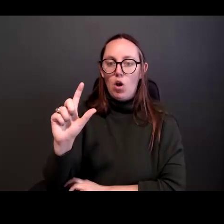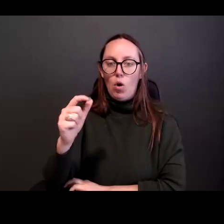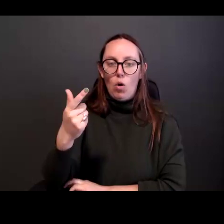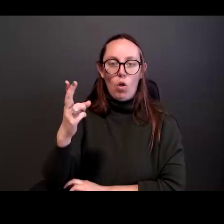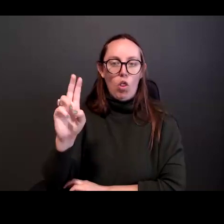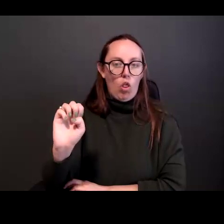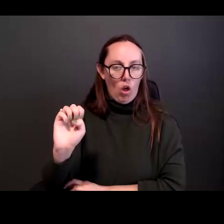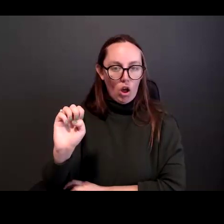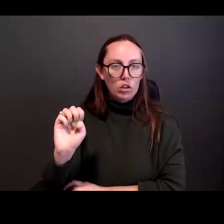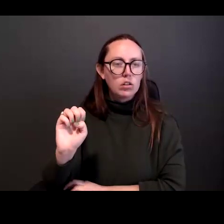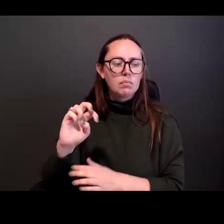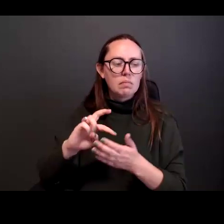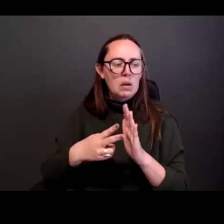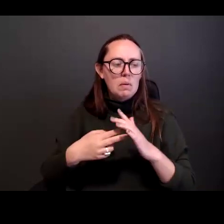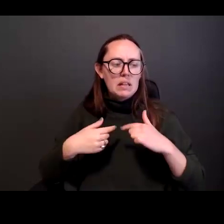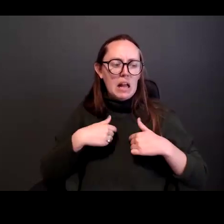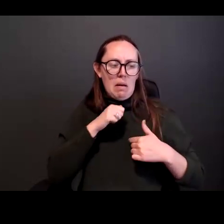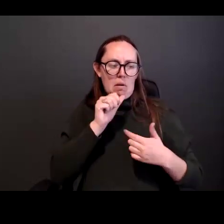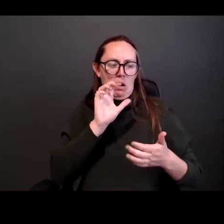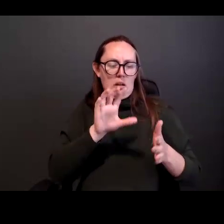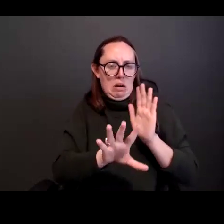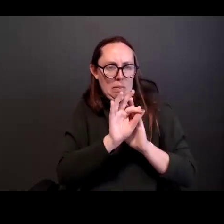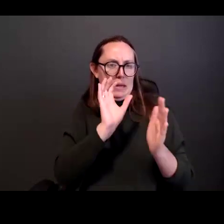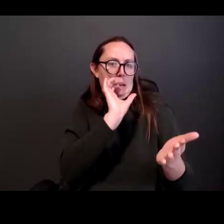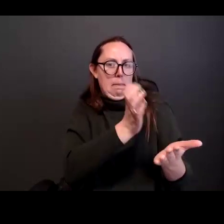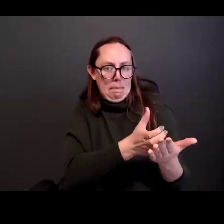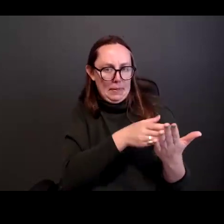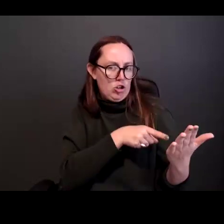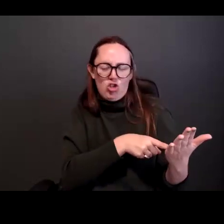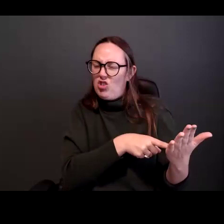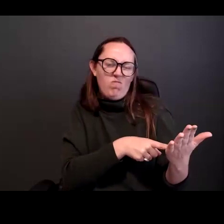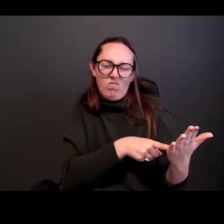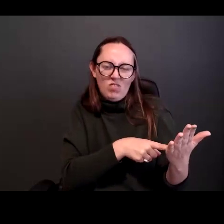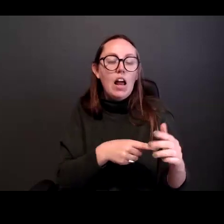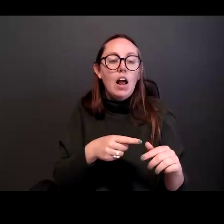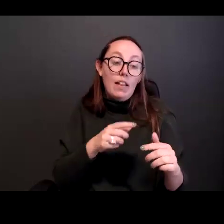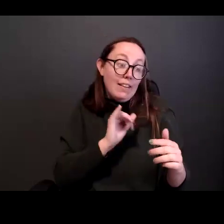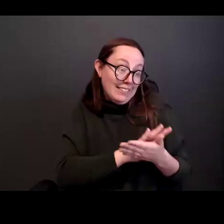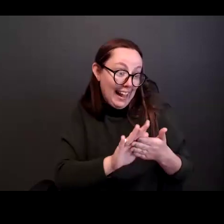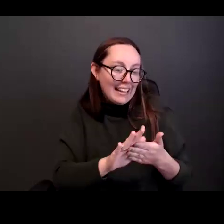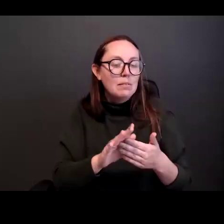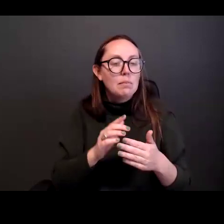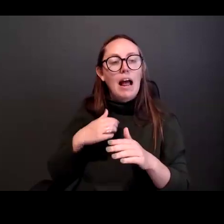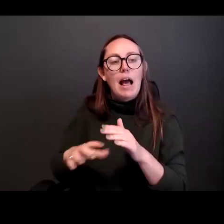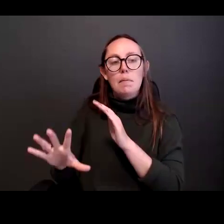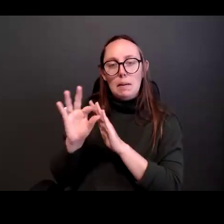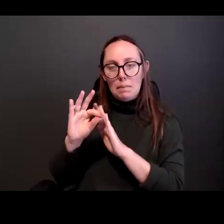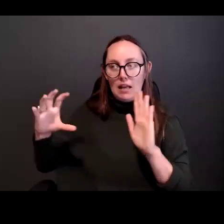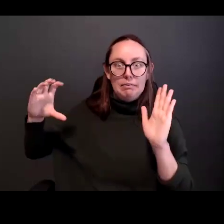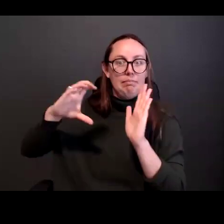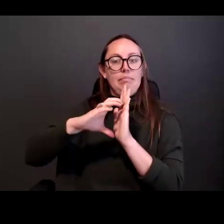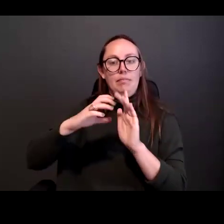to choose this, an excerpt from an oral history interview. And why that's